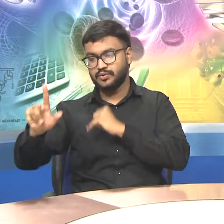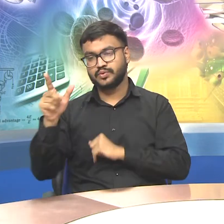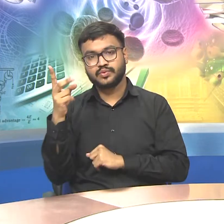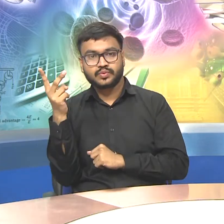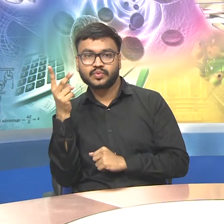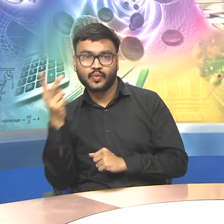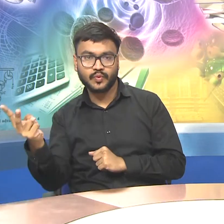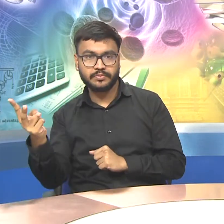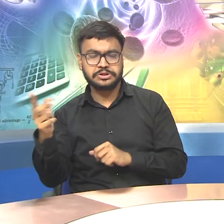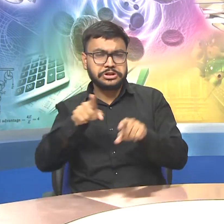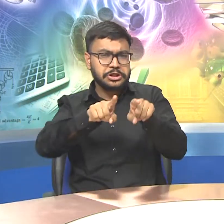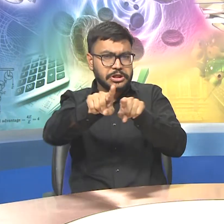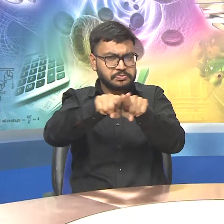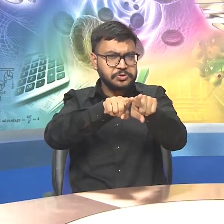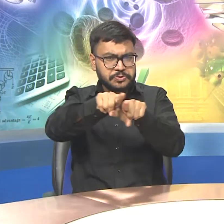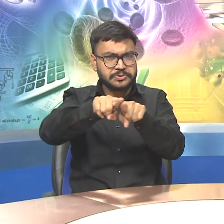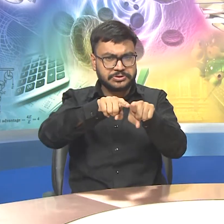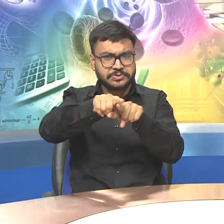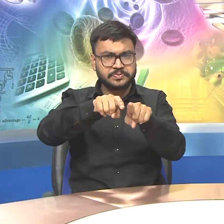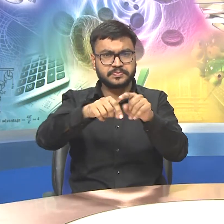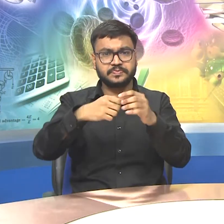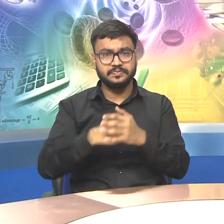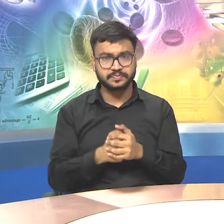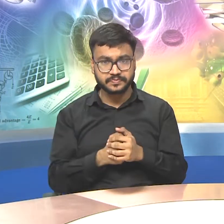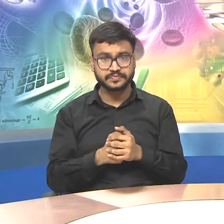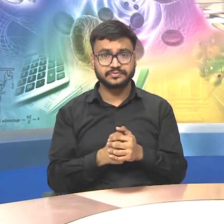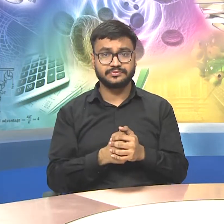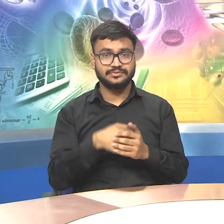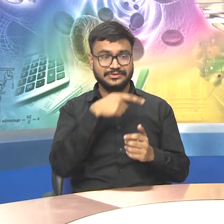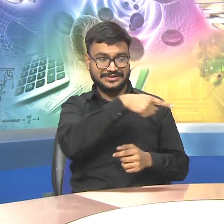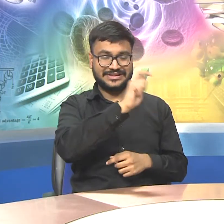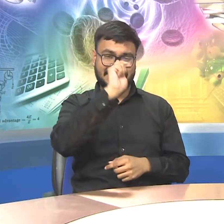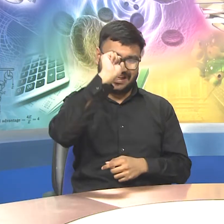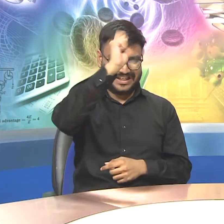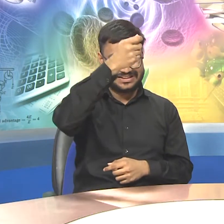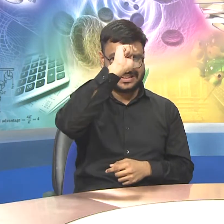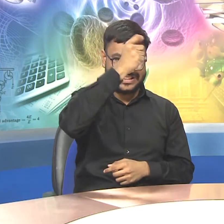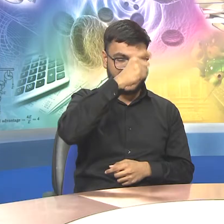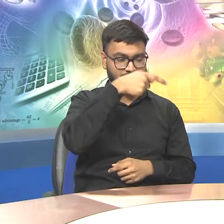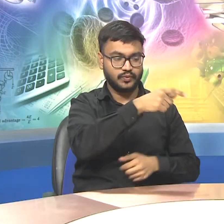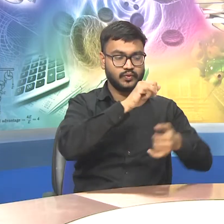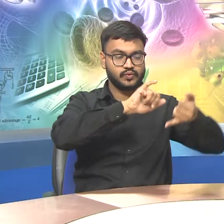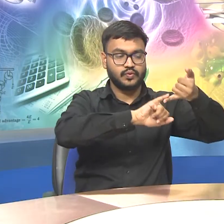but in ISL two signs are combined to make the other new word.